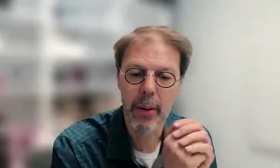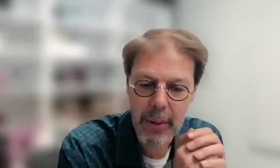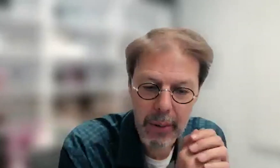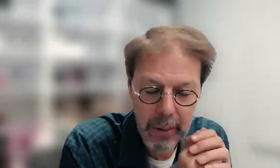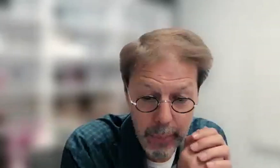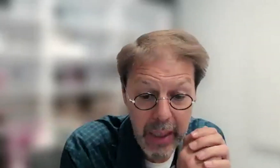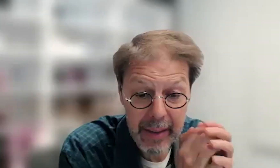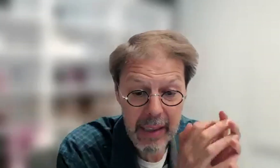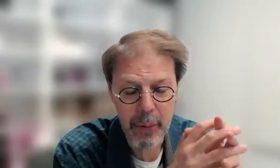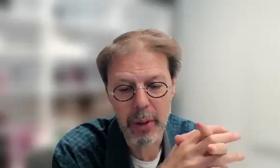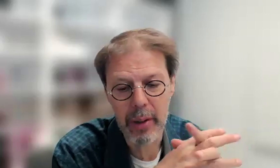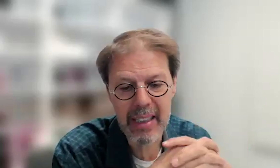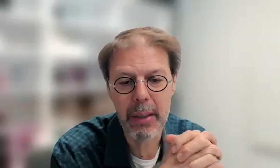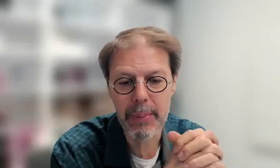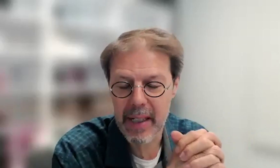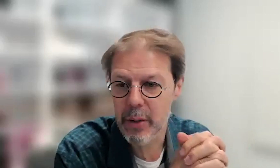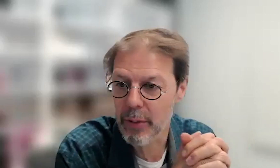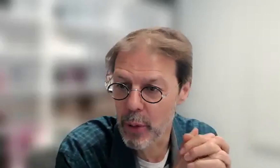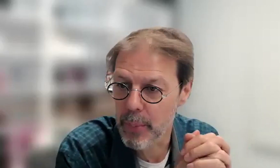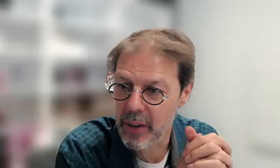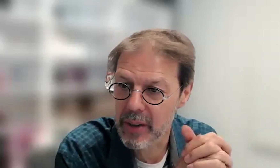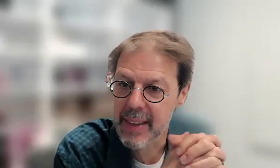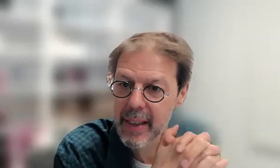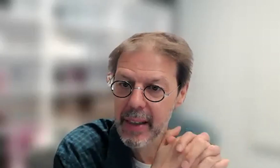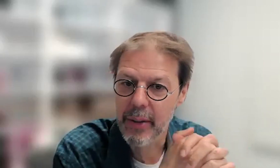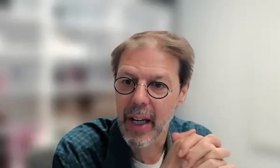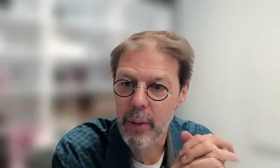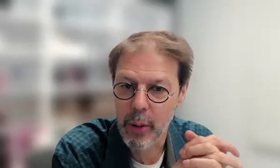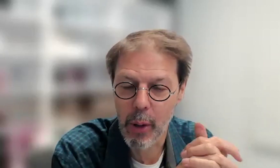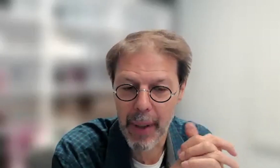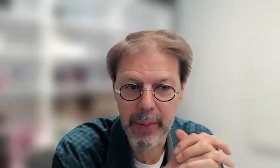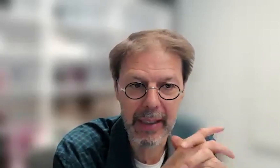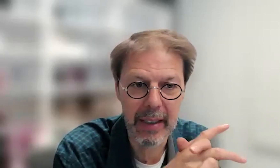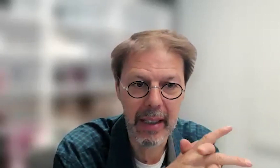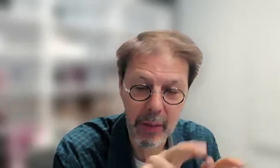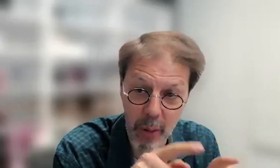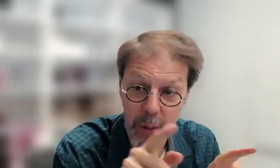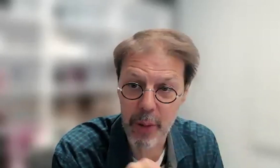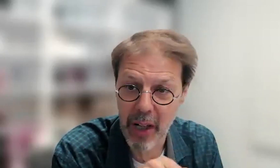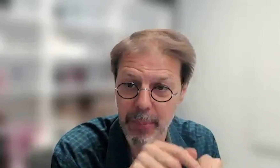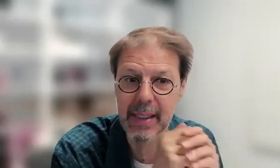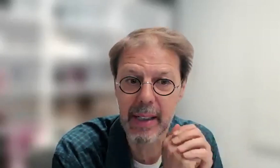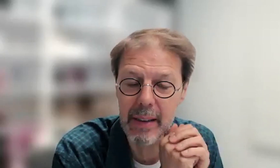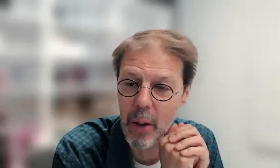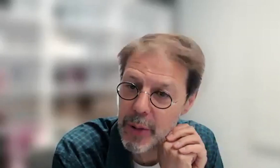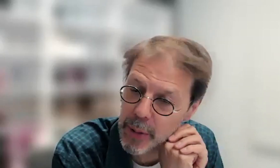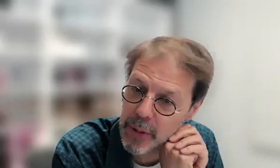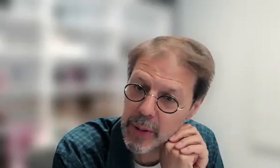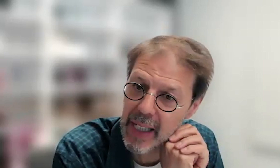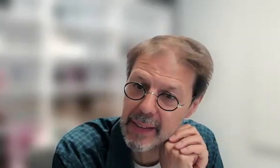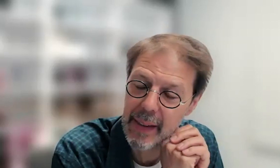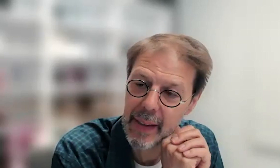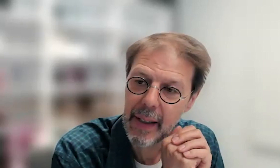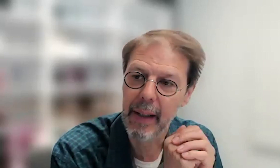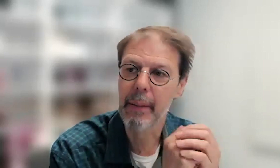I think there's also really need for experimentation of new models on how you go about that. And I think all of you have basically